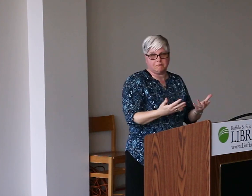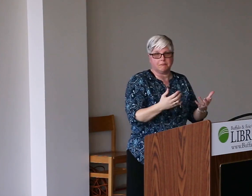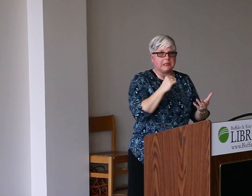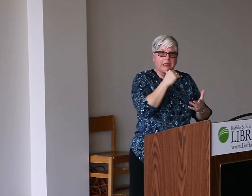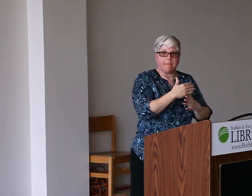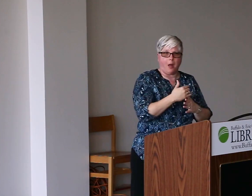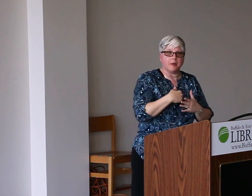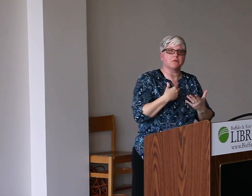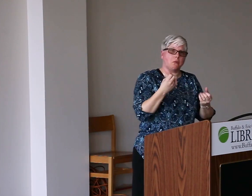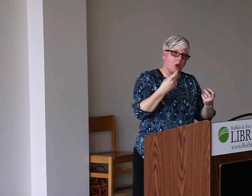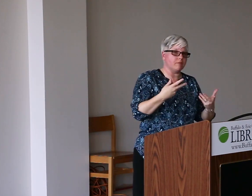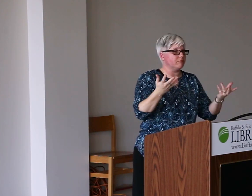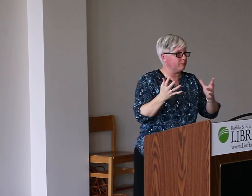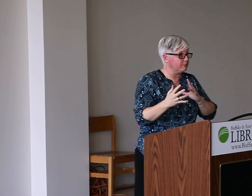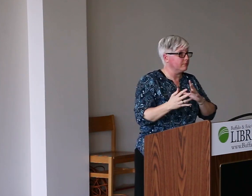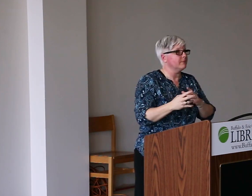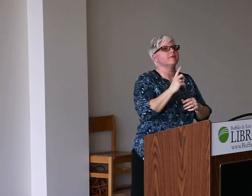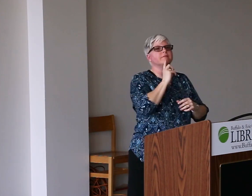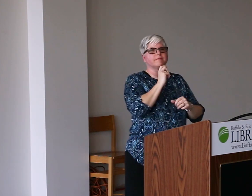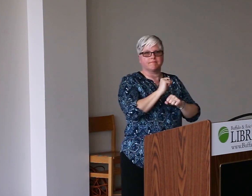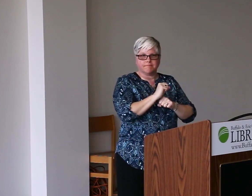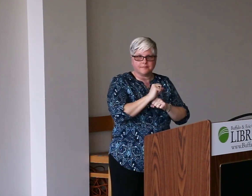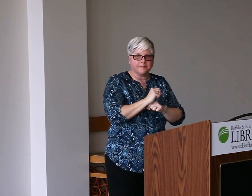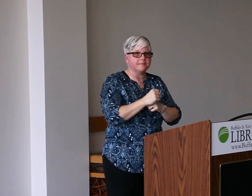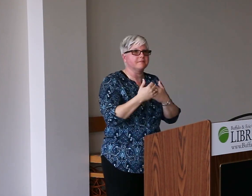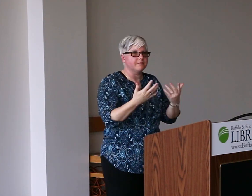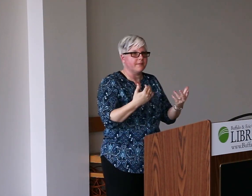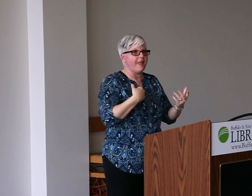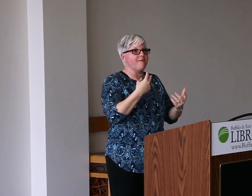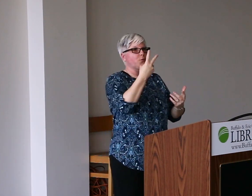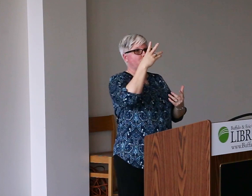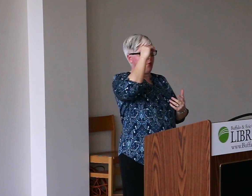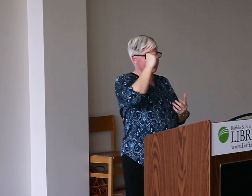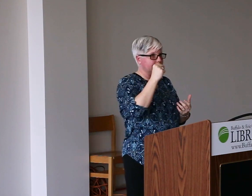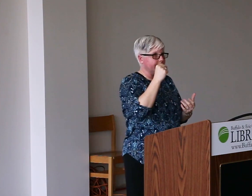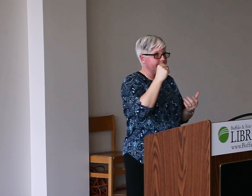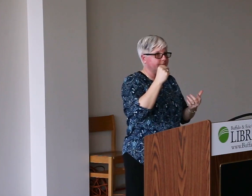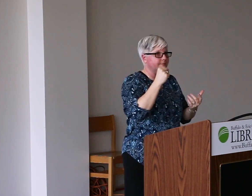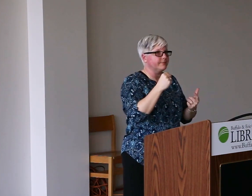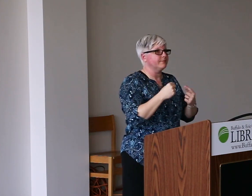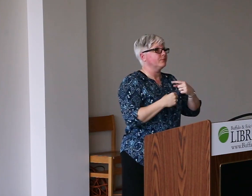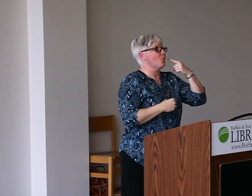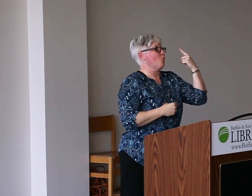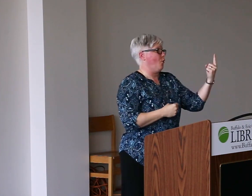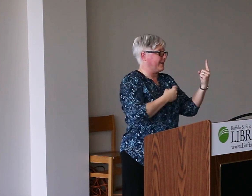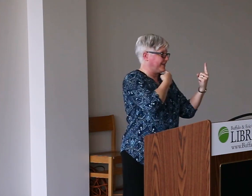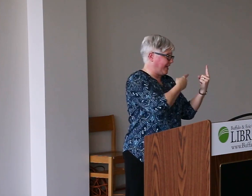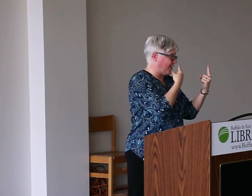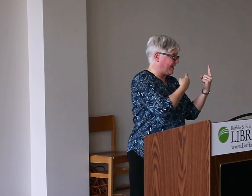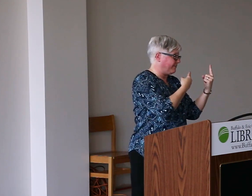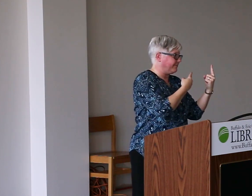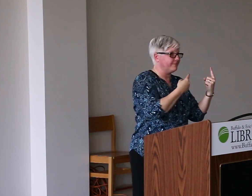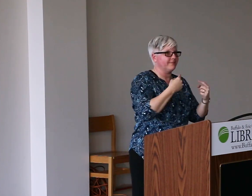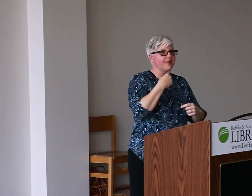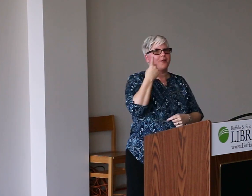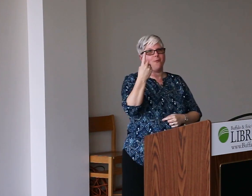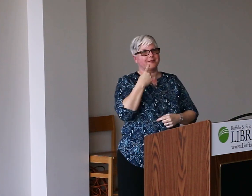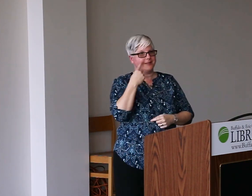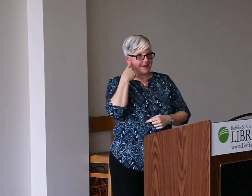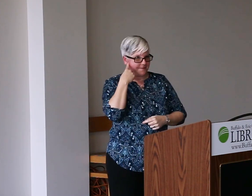children. That didn't bother me. I was okay, fine. And sure enough, I have 2 boys. One is hearing and